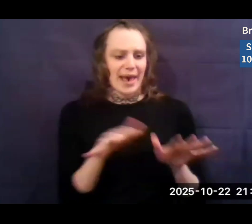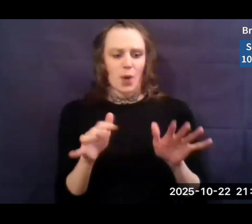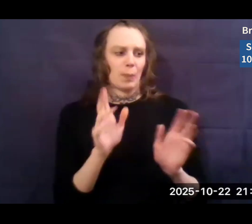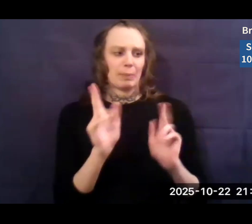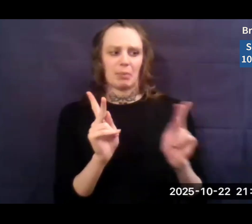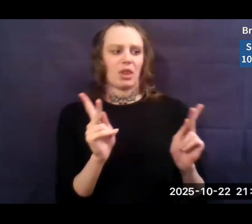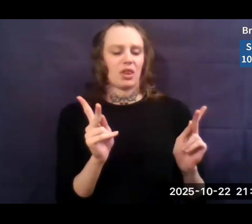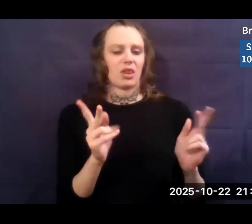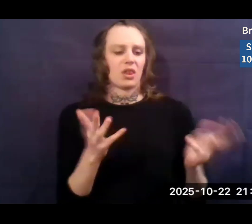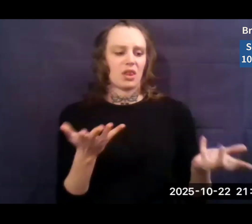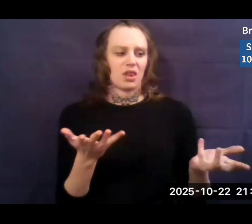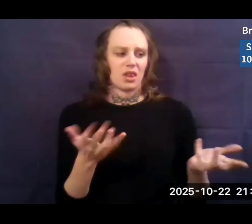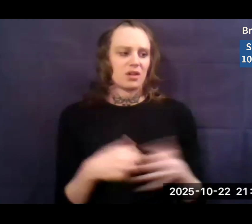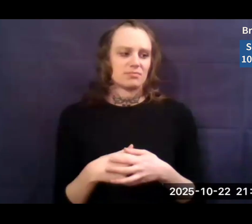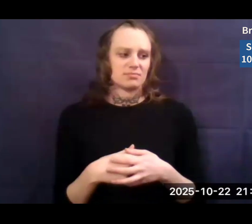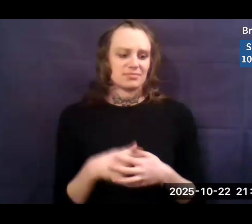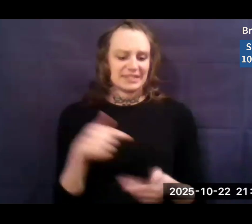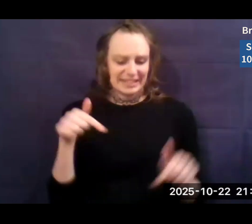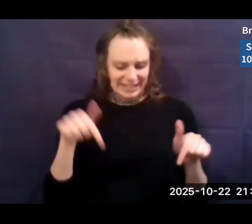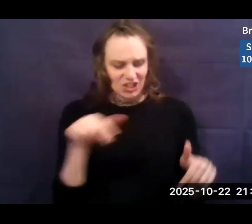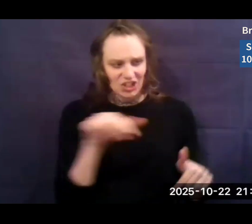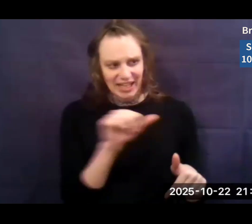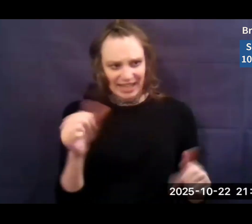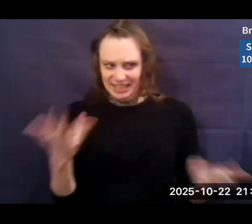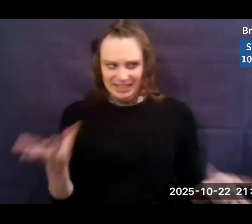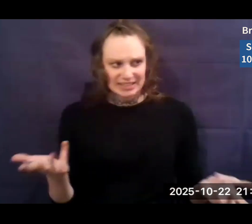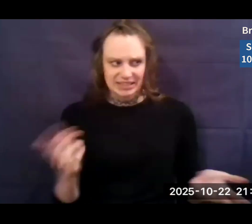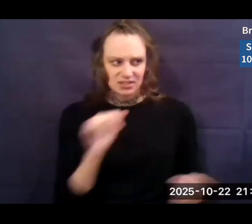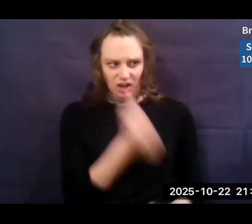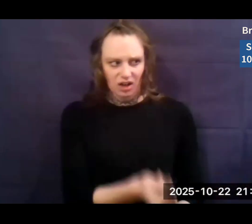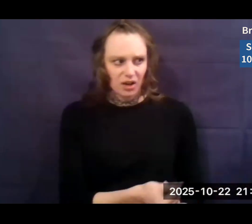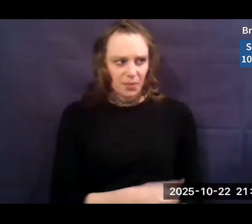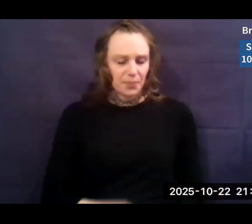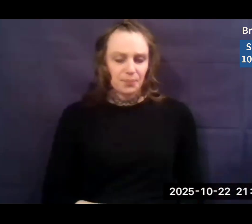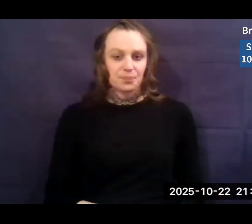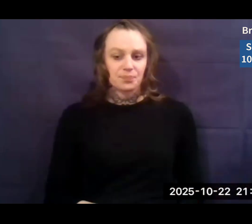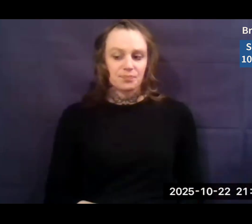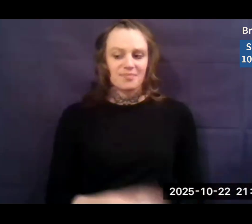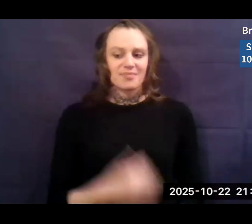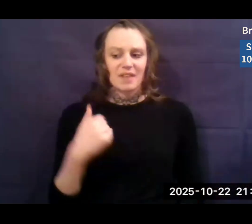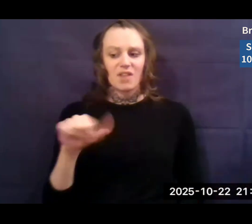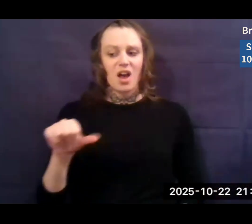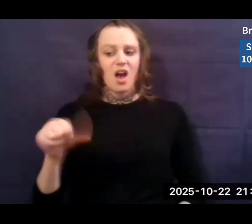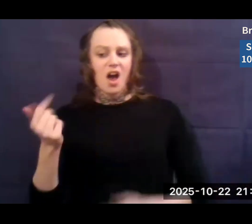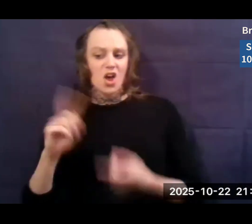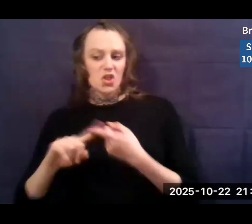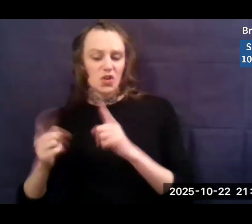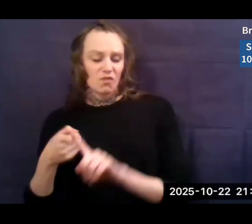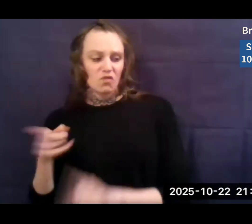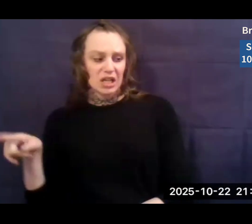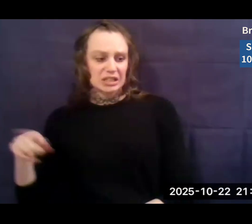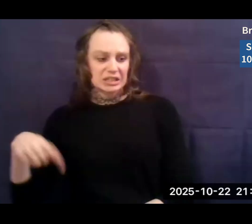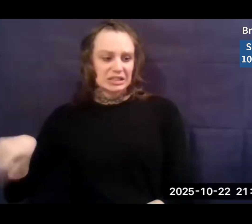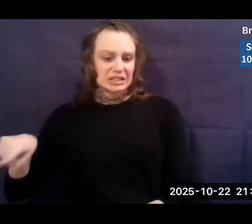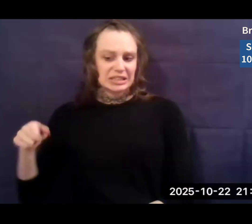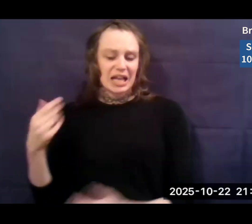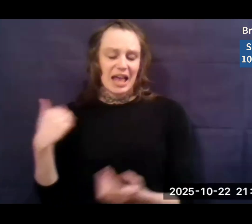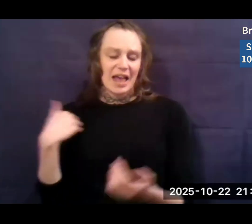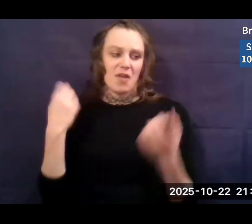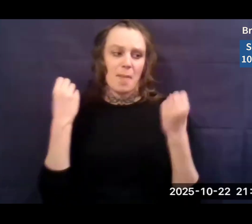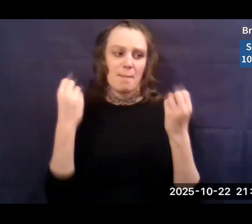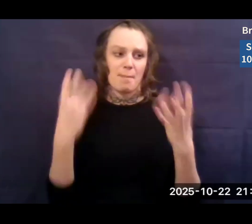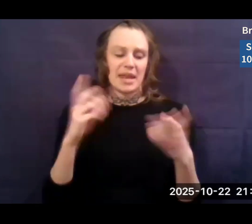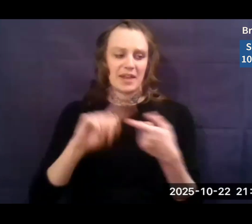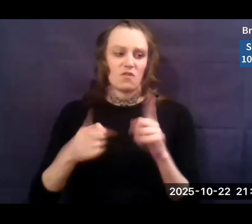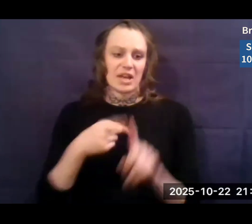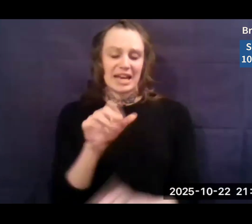or a bunch of people that I know in AA. And these other friends that I have all of these friends in AA, and I don't know why